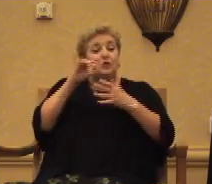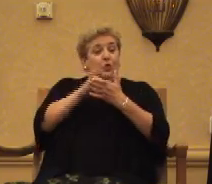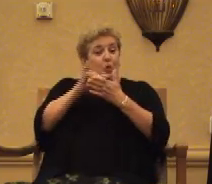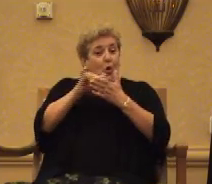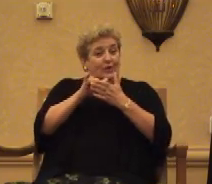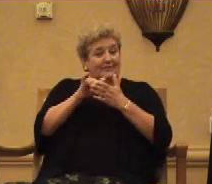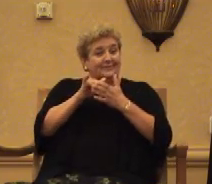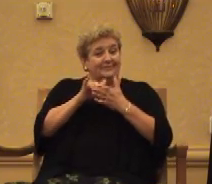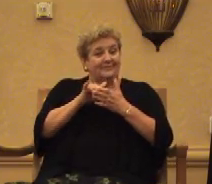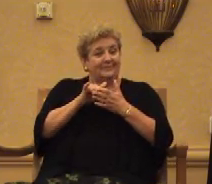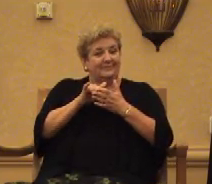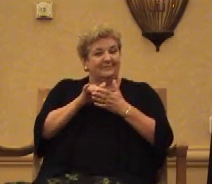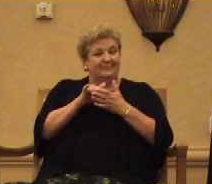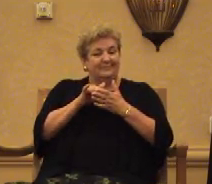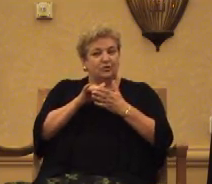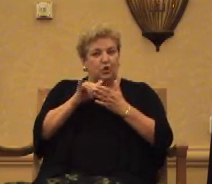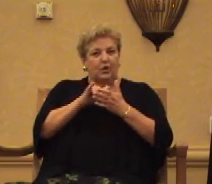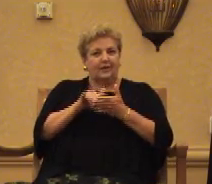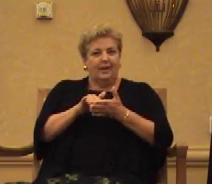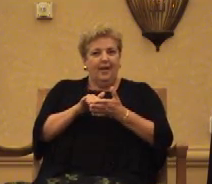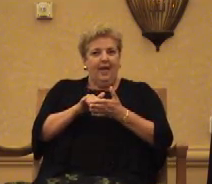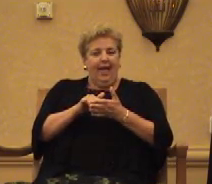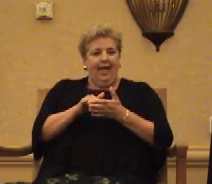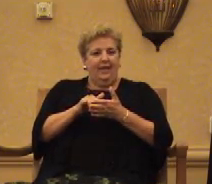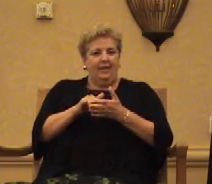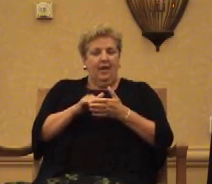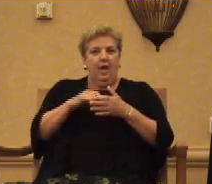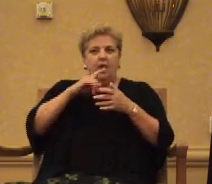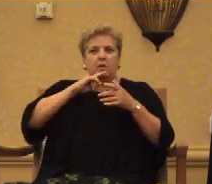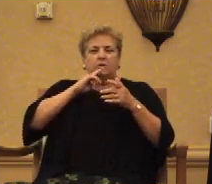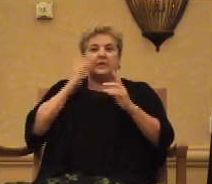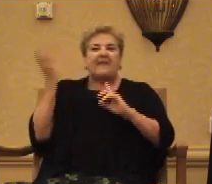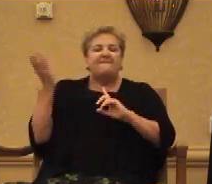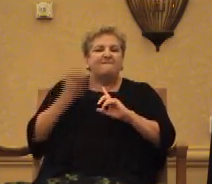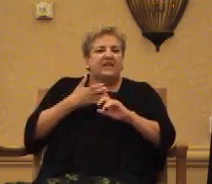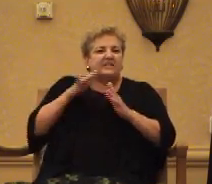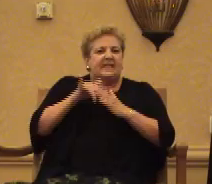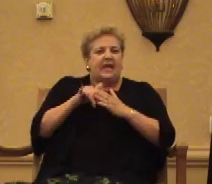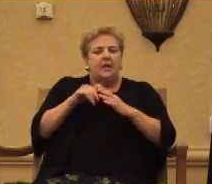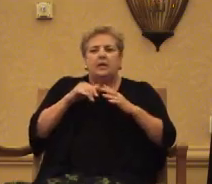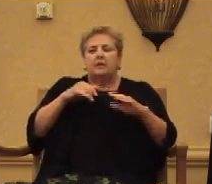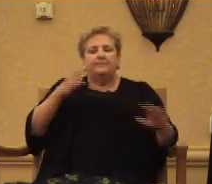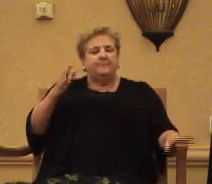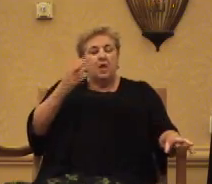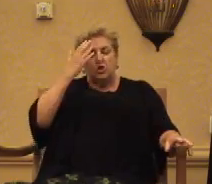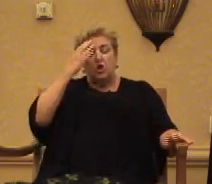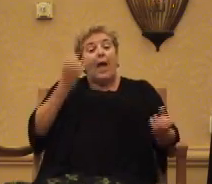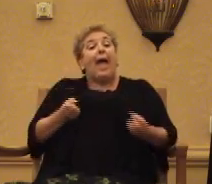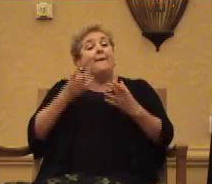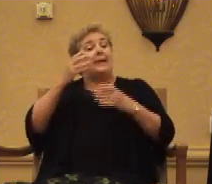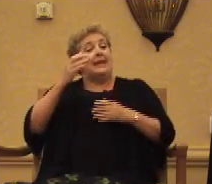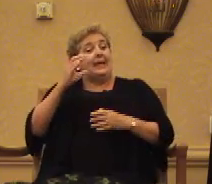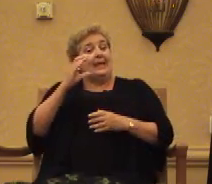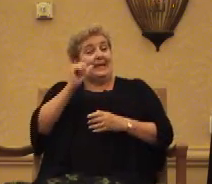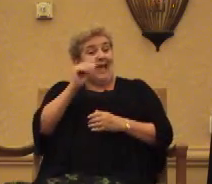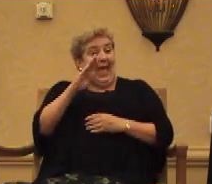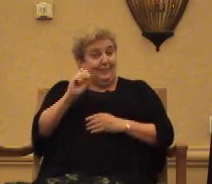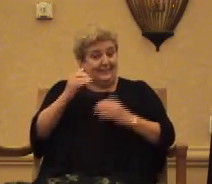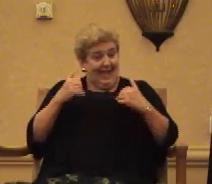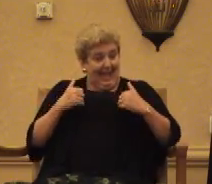stuff, and I was absolutely convinced that every, do you know how many taxi cabs are in Manhattan? I thought every single taxi